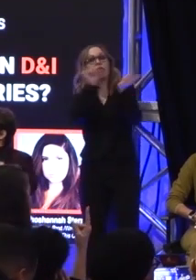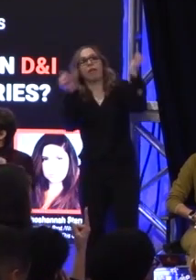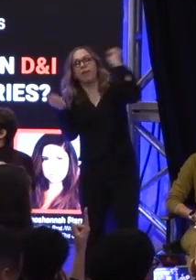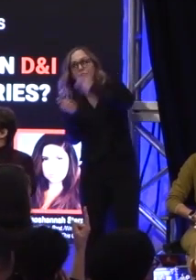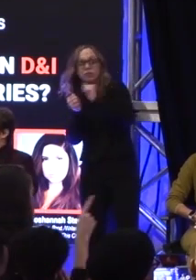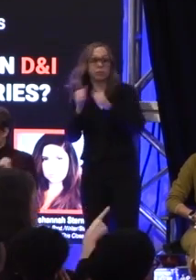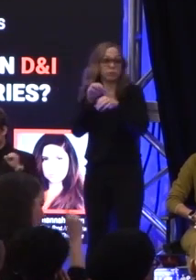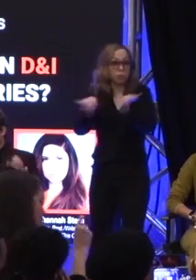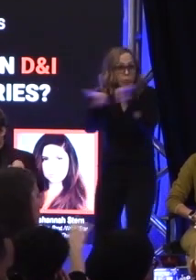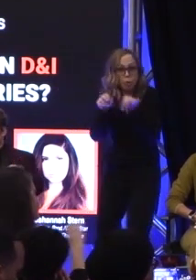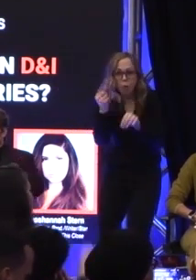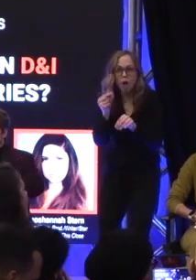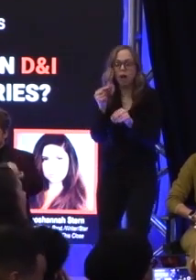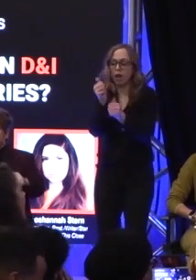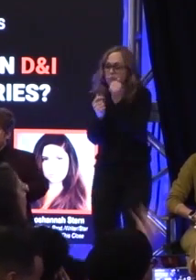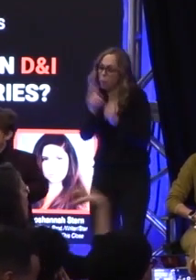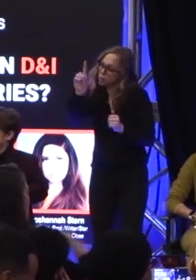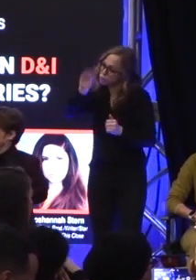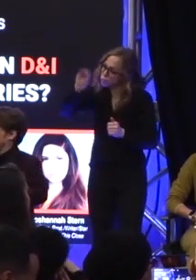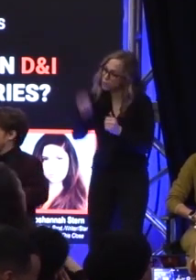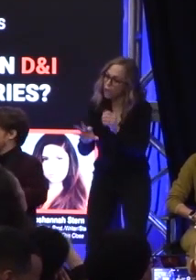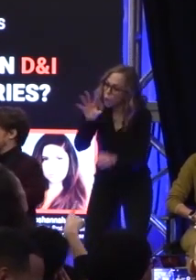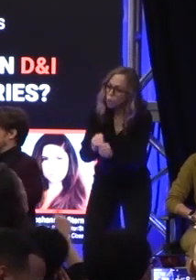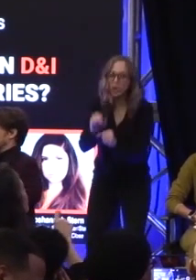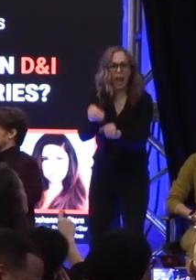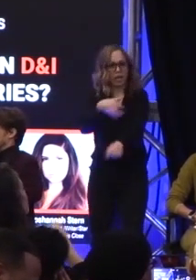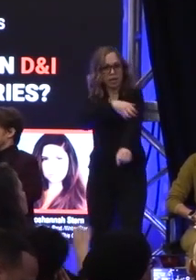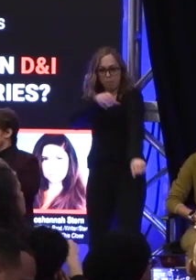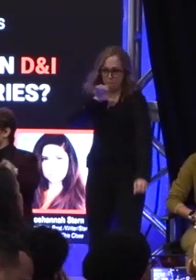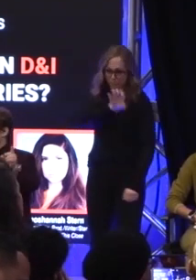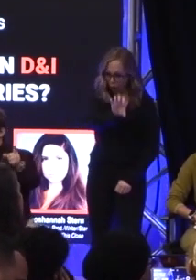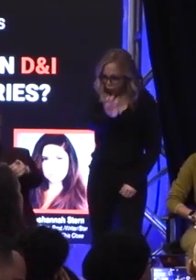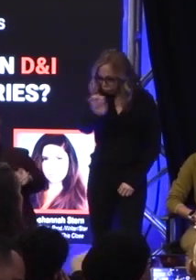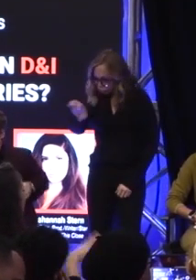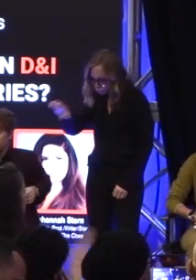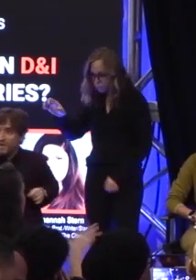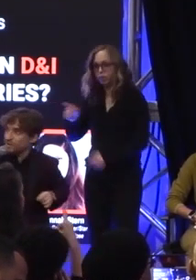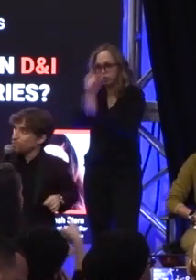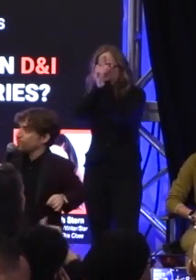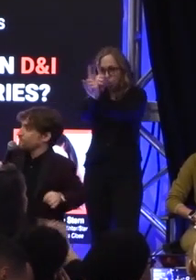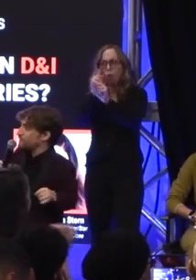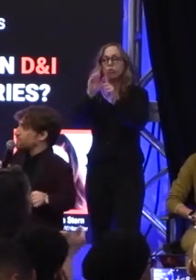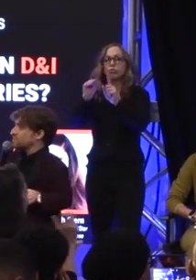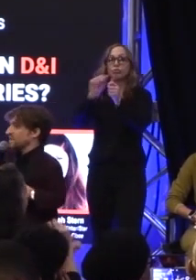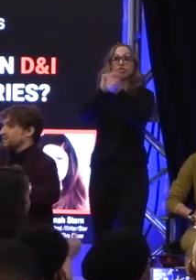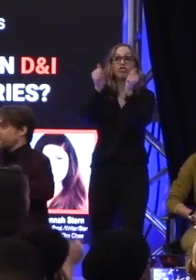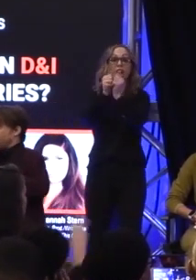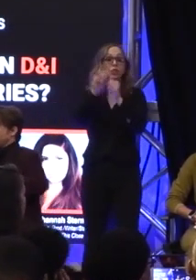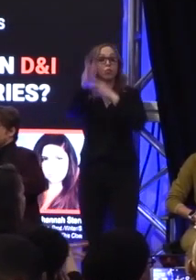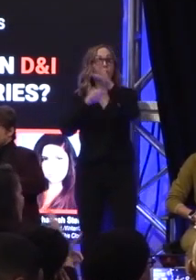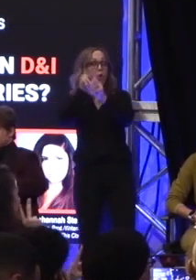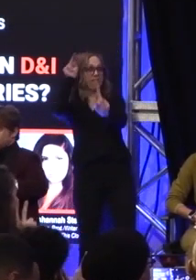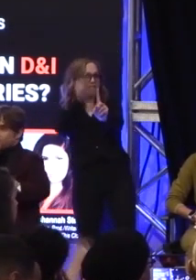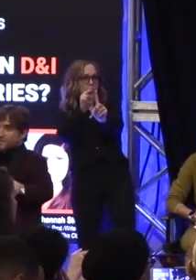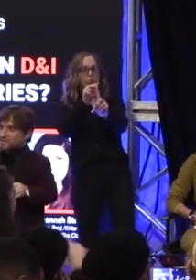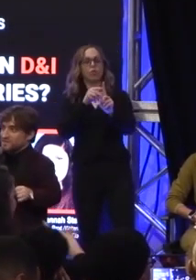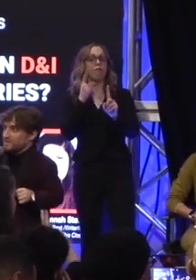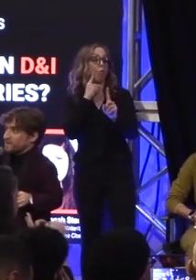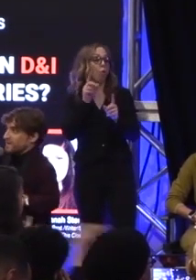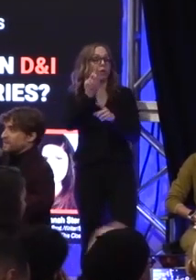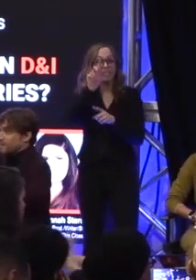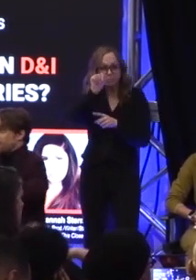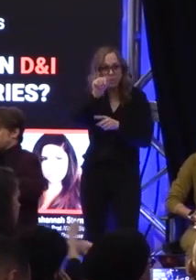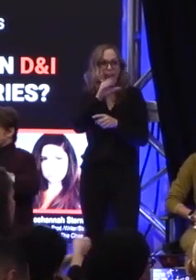is 100% included and 100% empowered. Their mission is to change the way the world views and defines